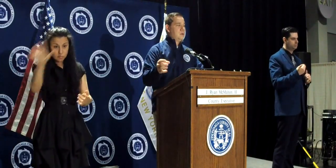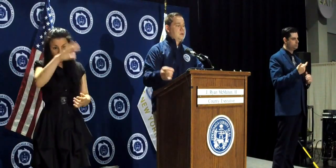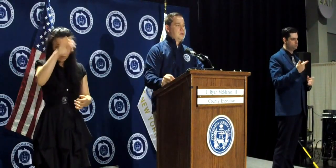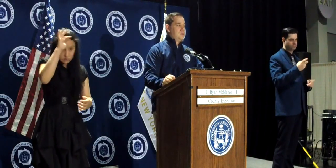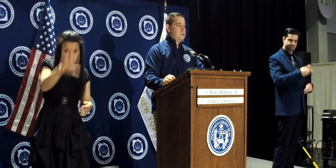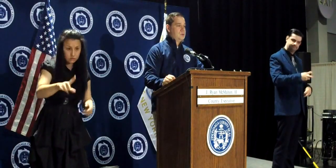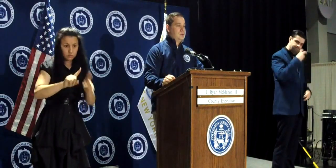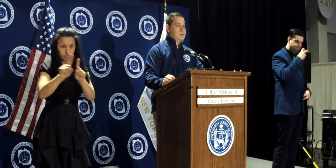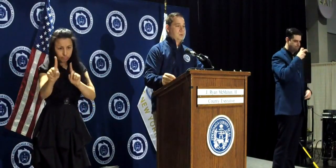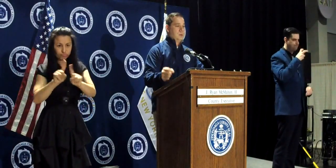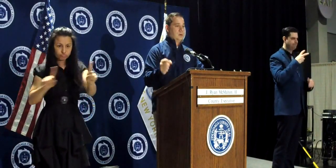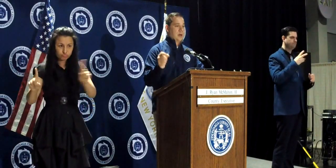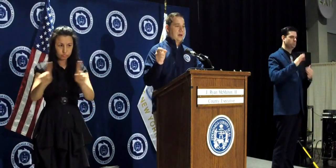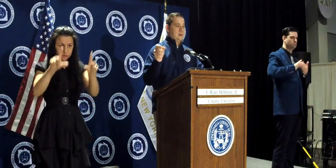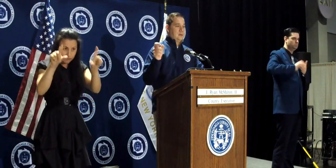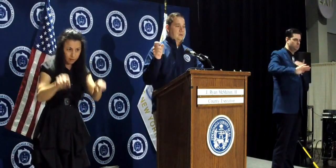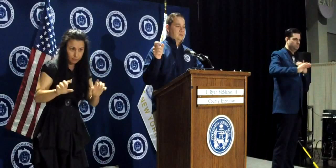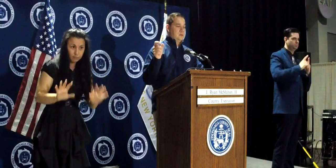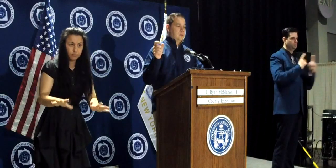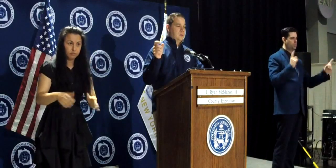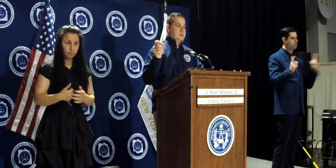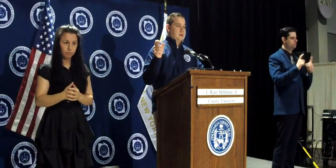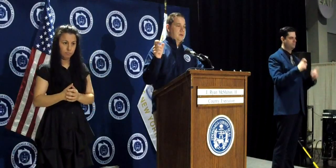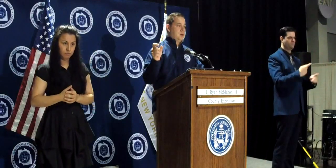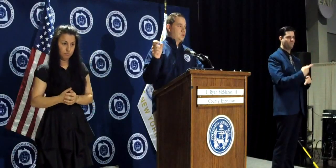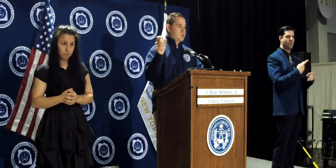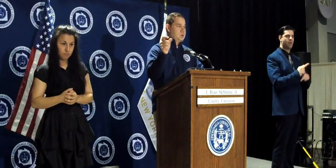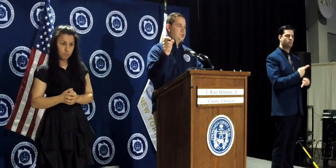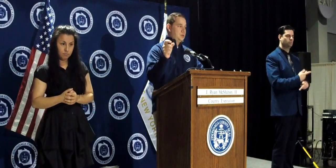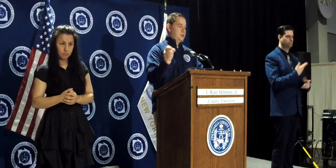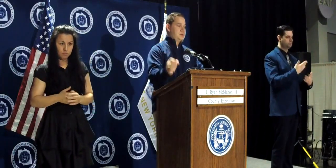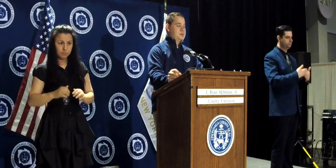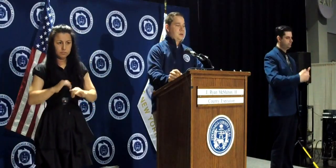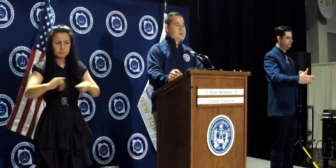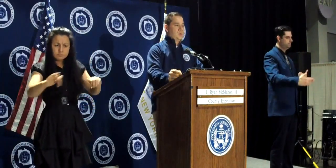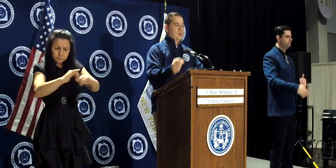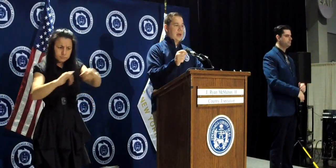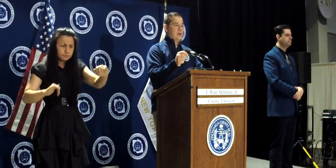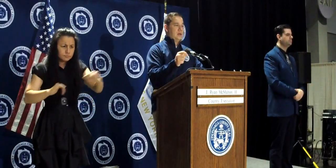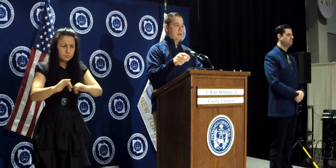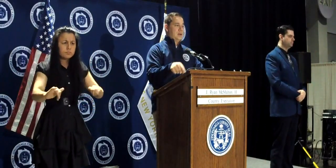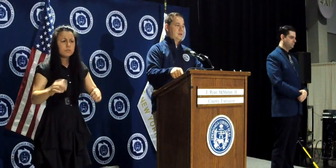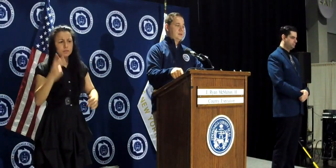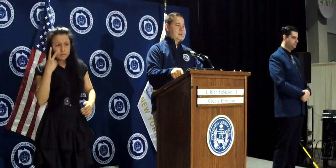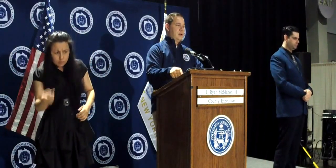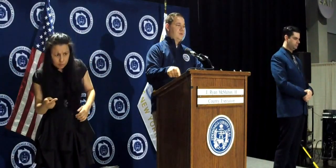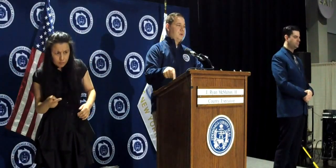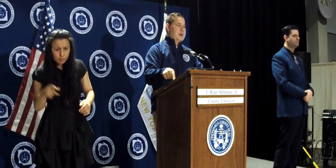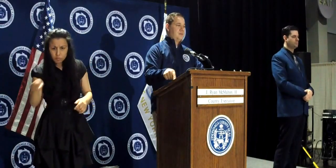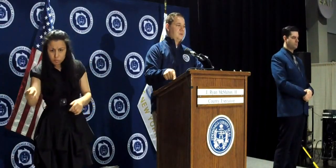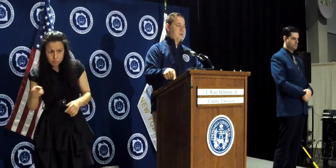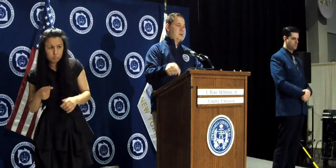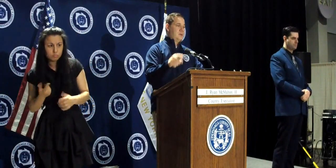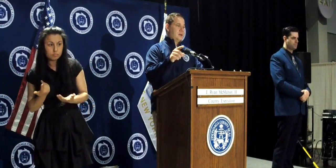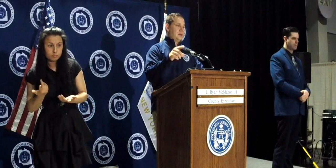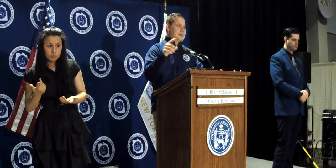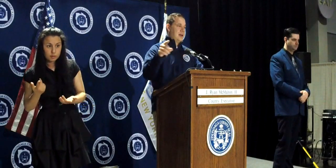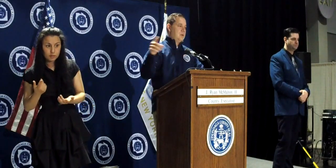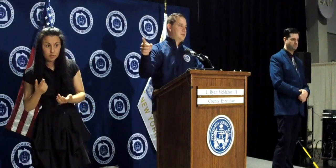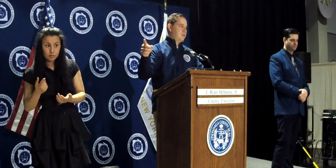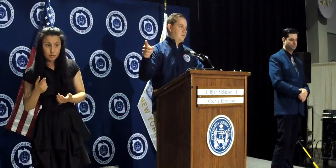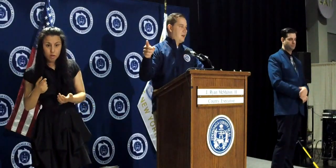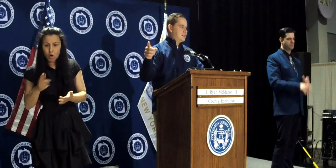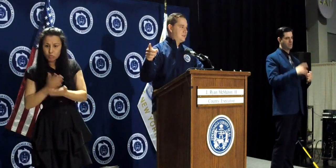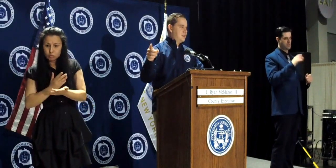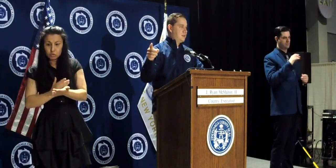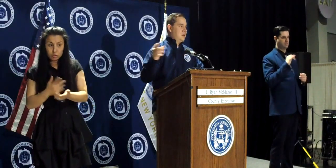time to look at a medical solution to this. The reality is, if we have to, looking at the